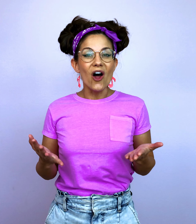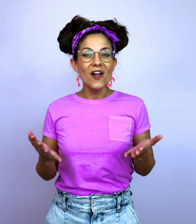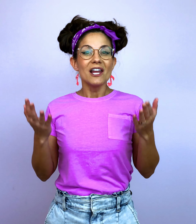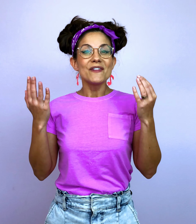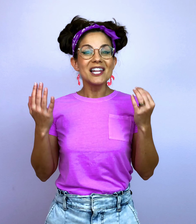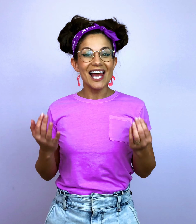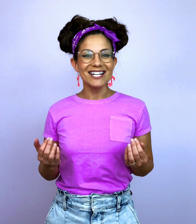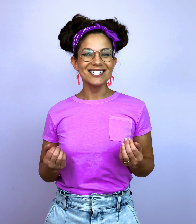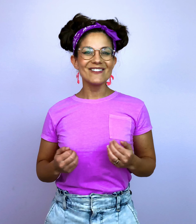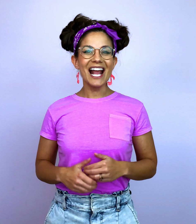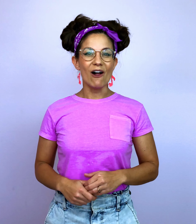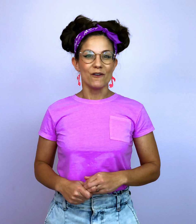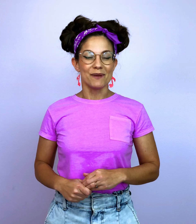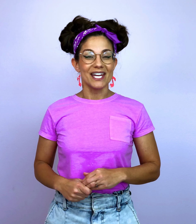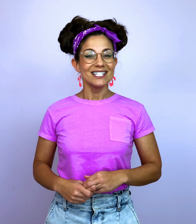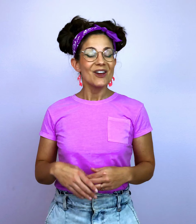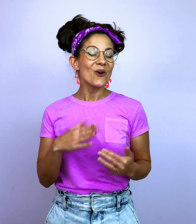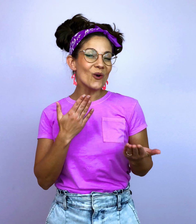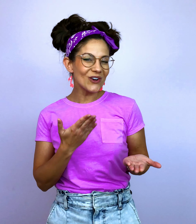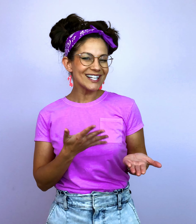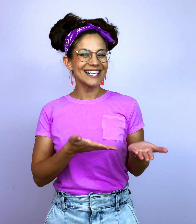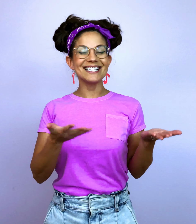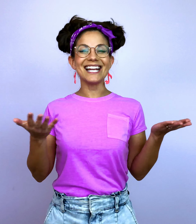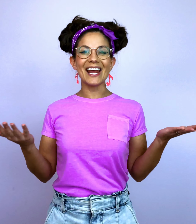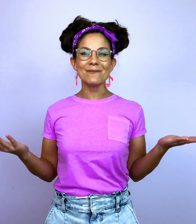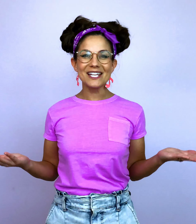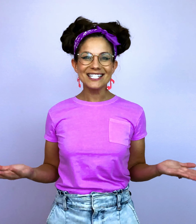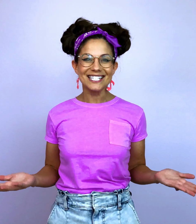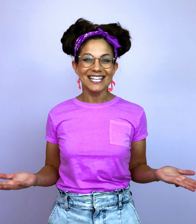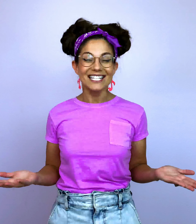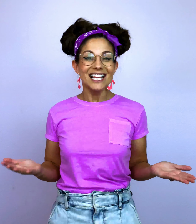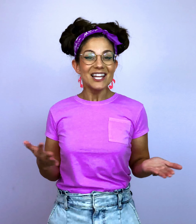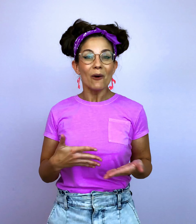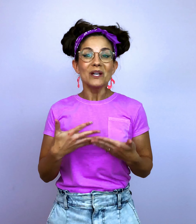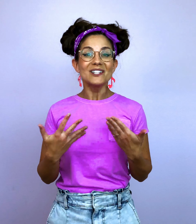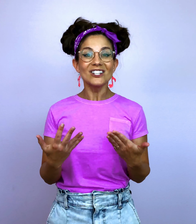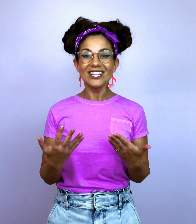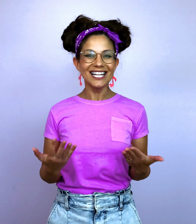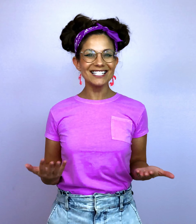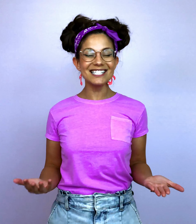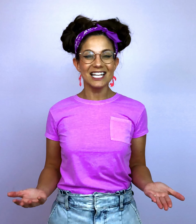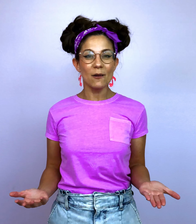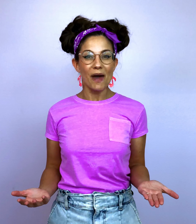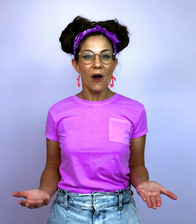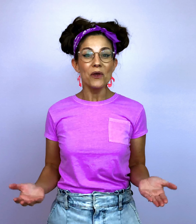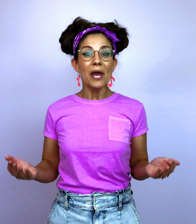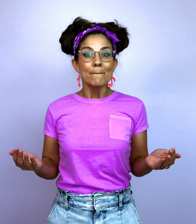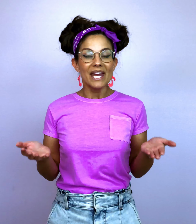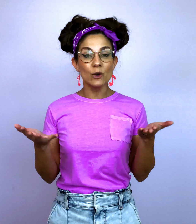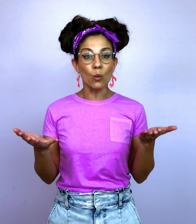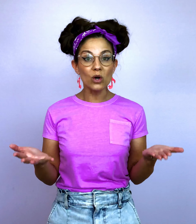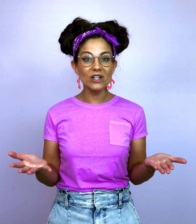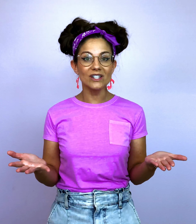All of the letters of the alphabet, or in the ABCs that we learn and sing about, make